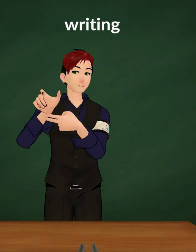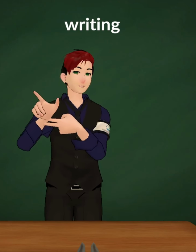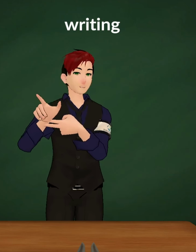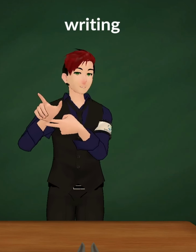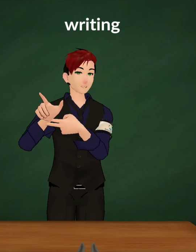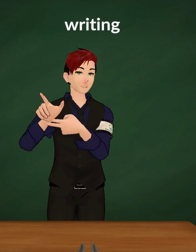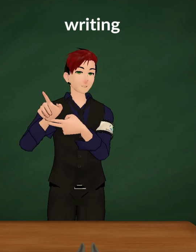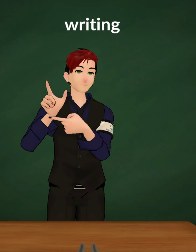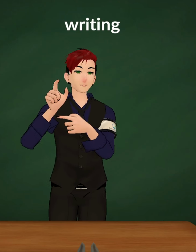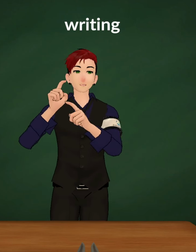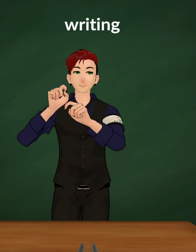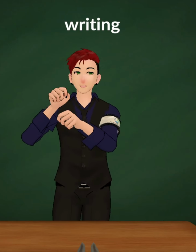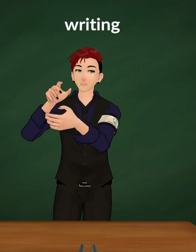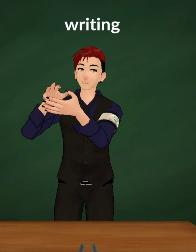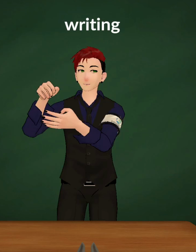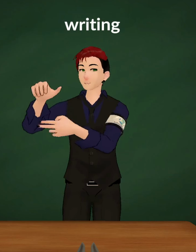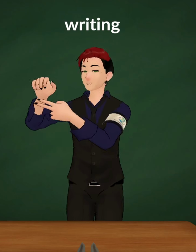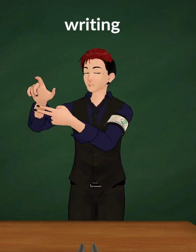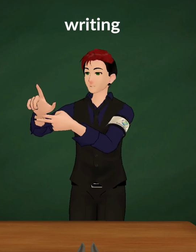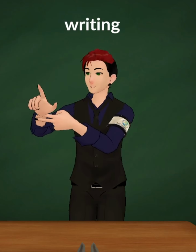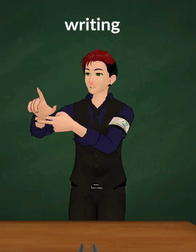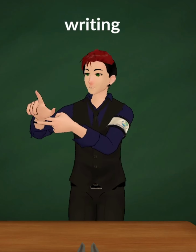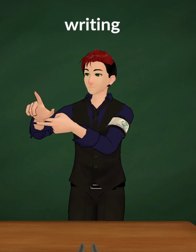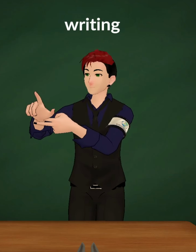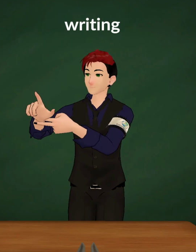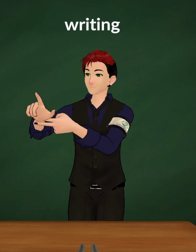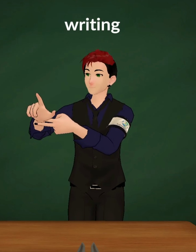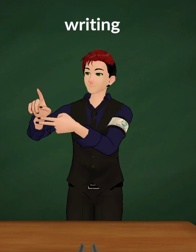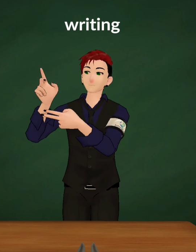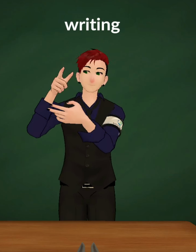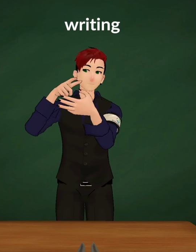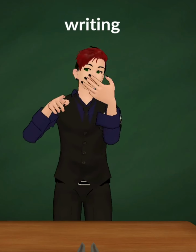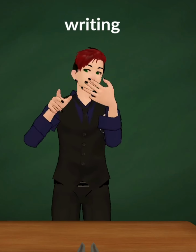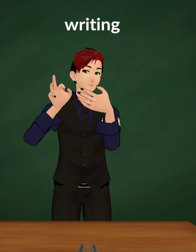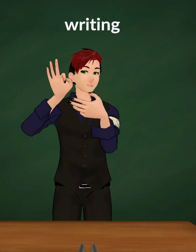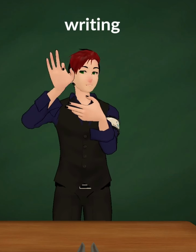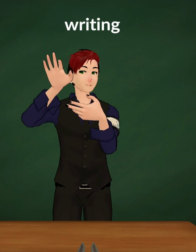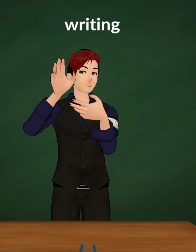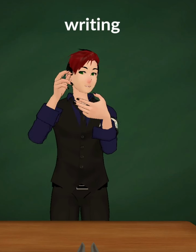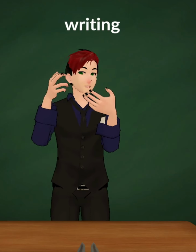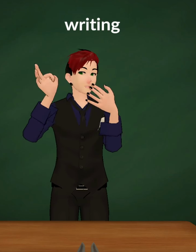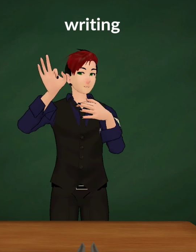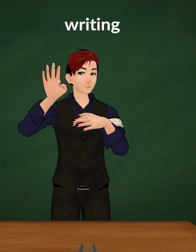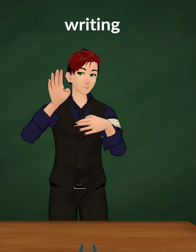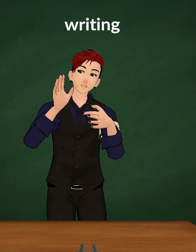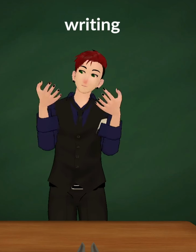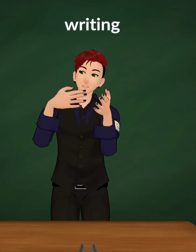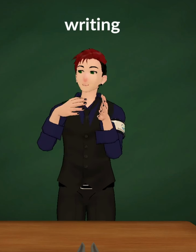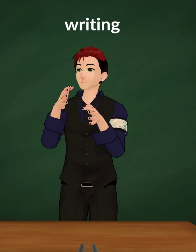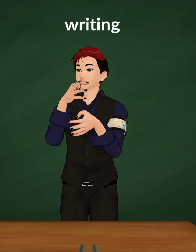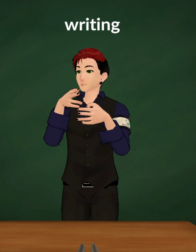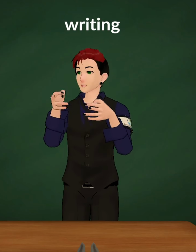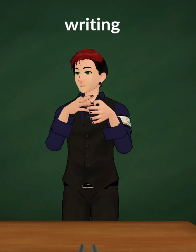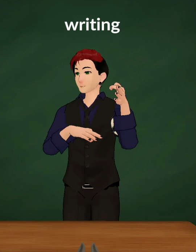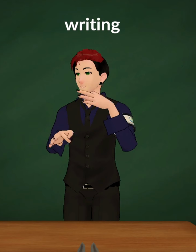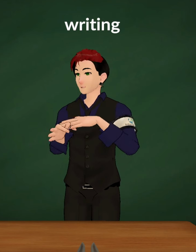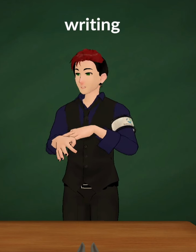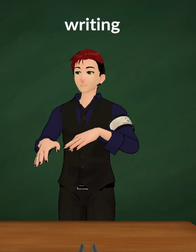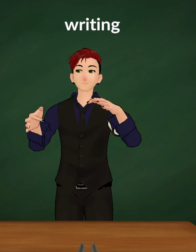learning ASL, you need to actually be learning ASL. And these are just some tips I wanted to throw out, again, as a quick little sub lesson.